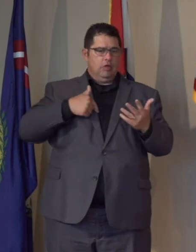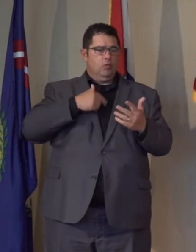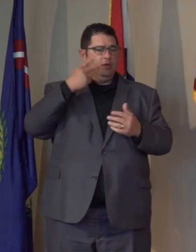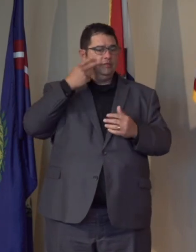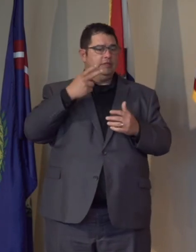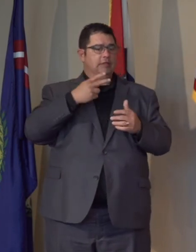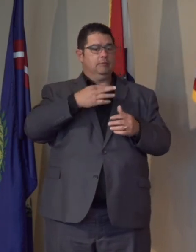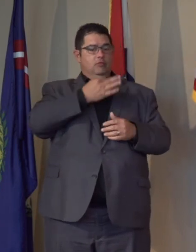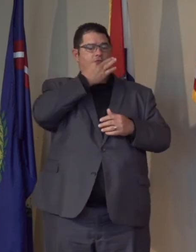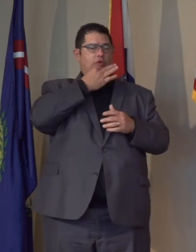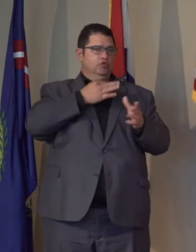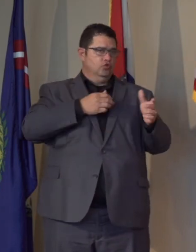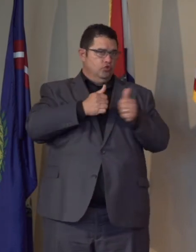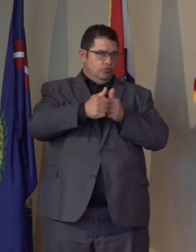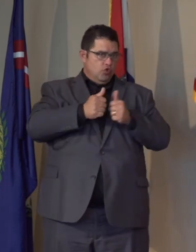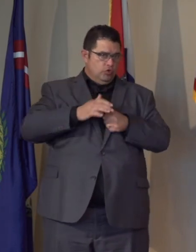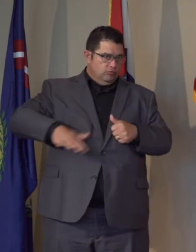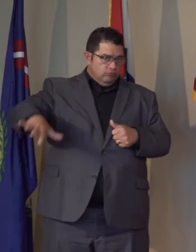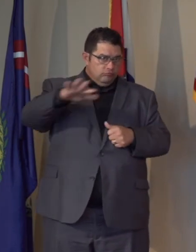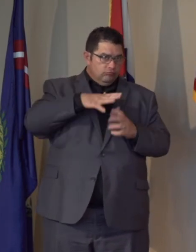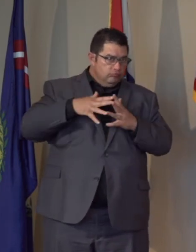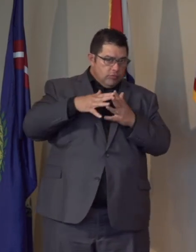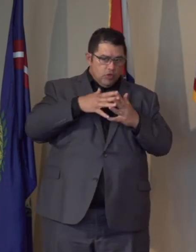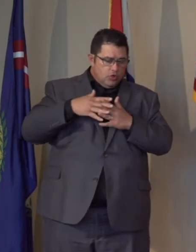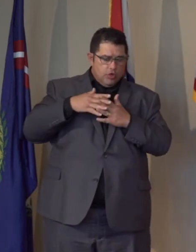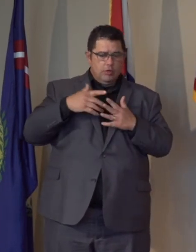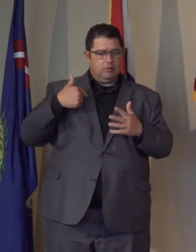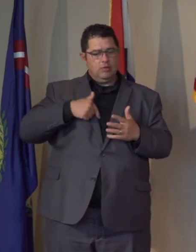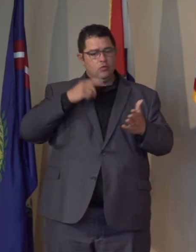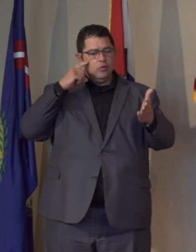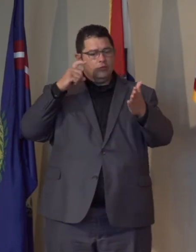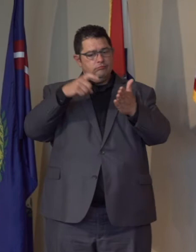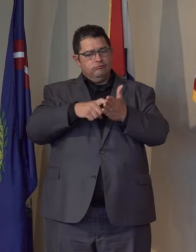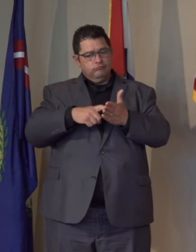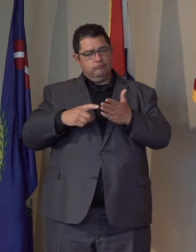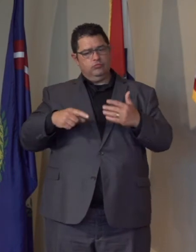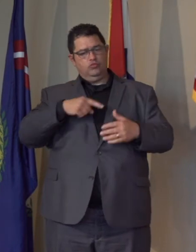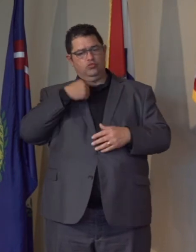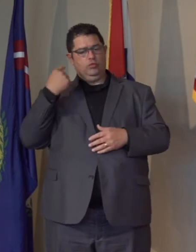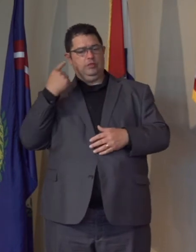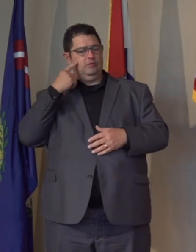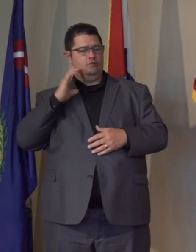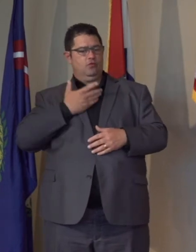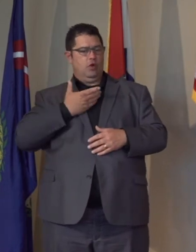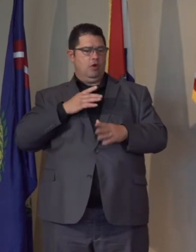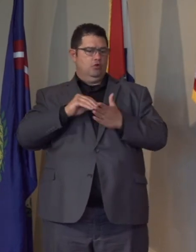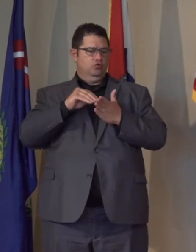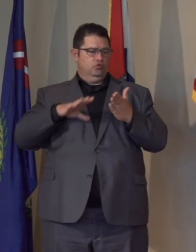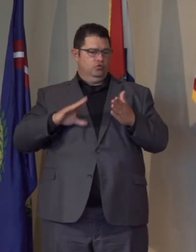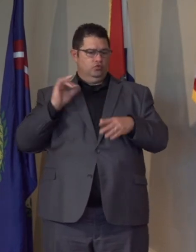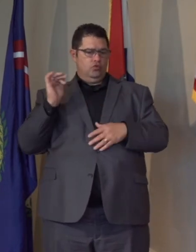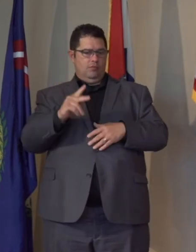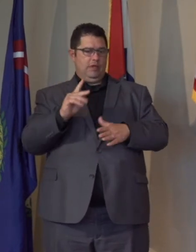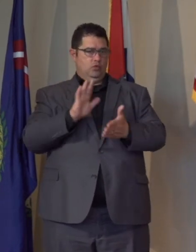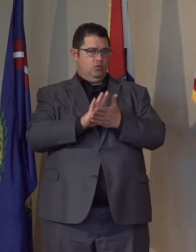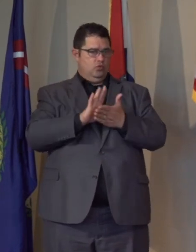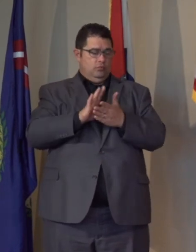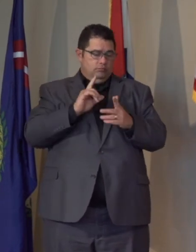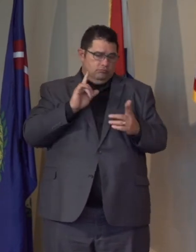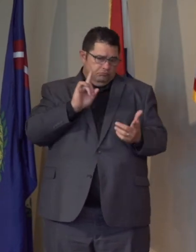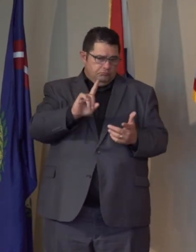professional sports across the country, that we recognize are a risk for our kids as they go back into school. But we do want